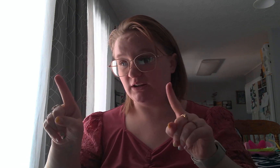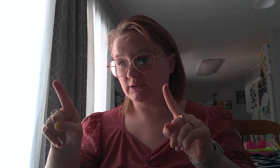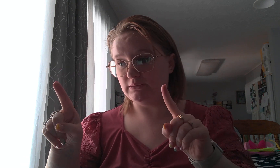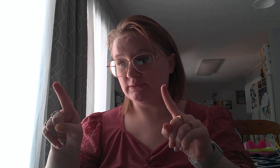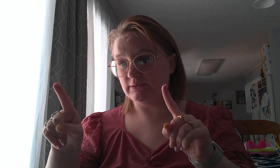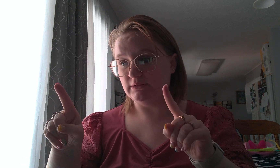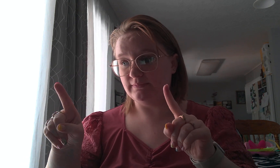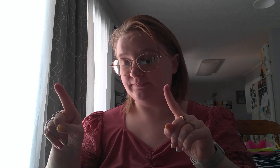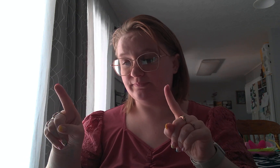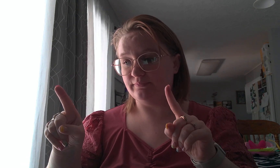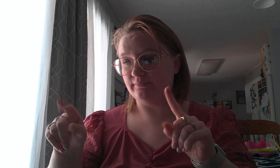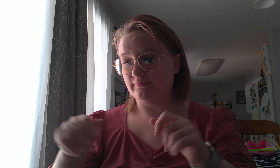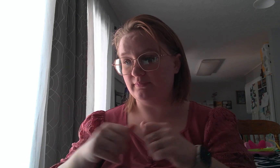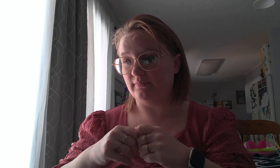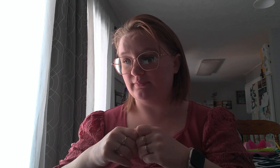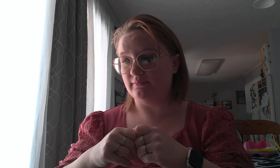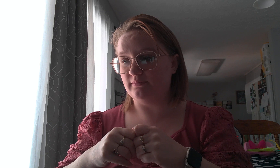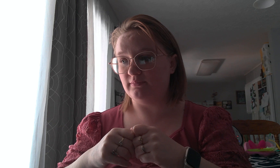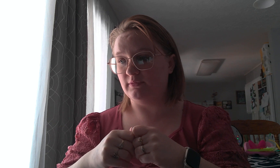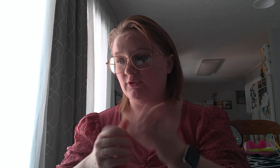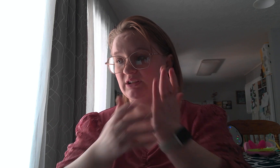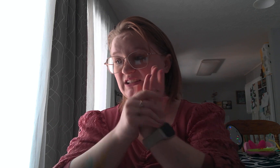So because they all have different